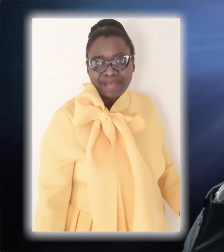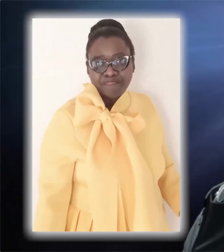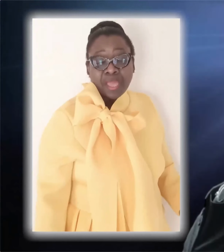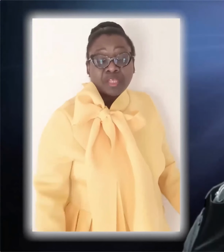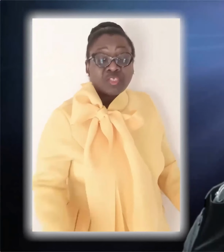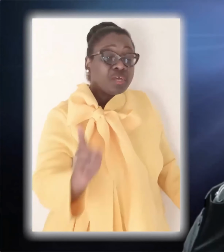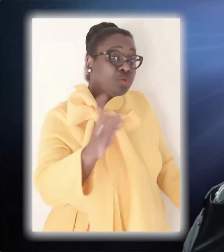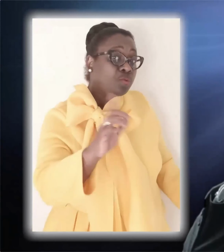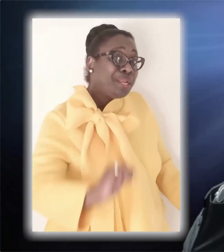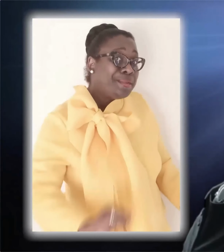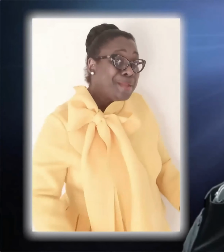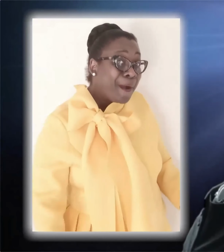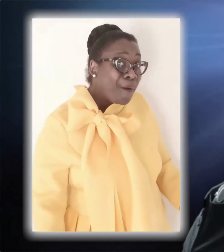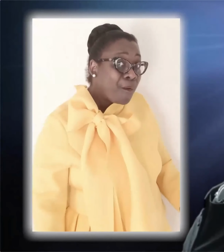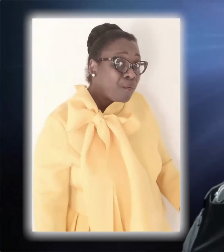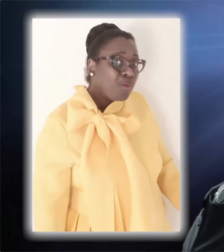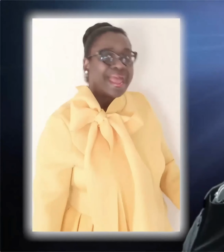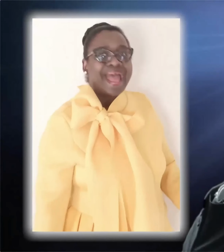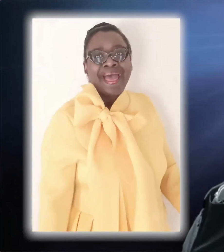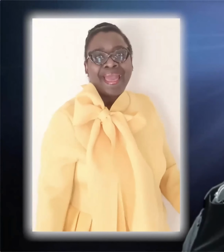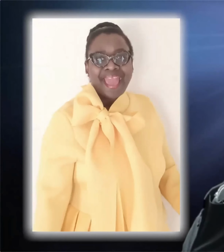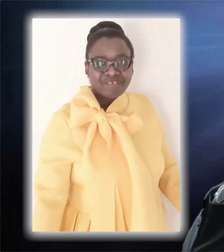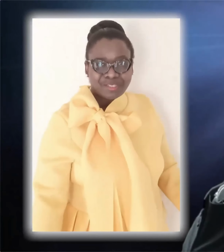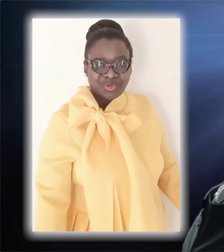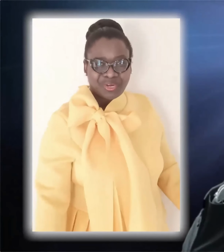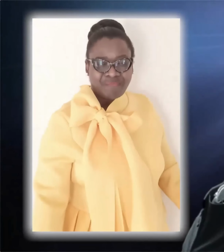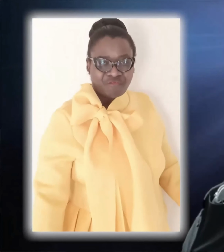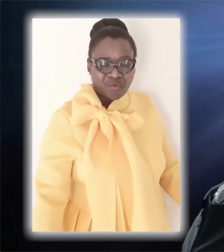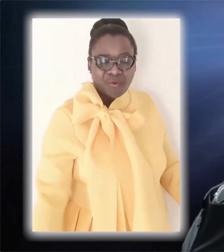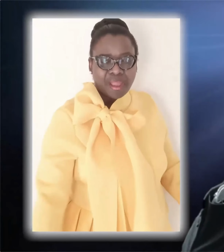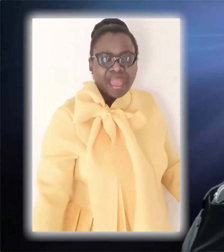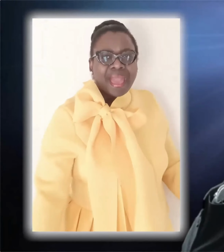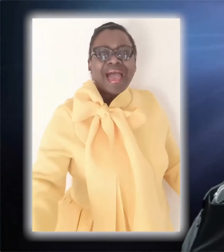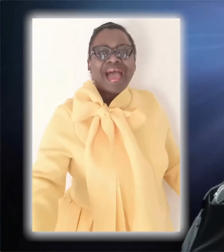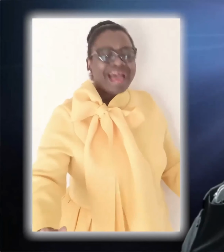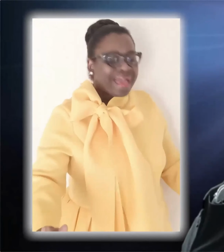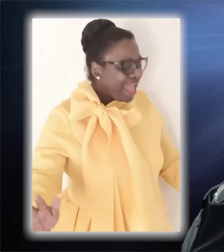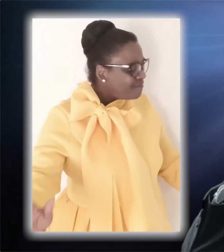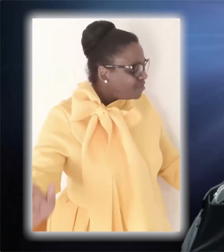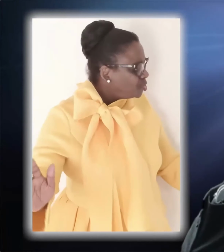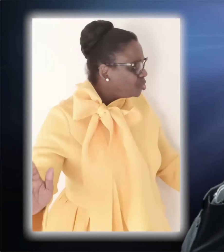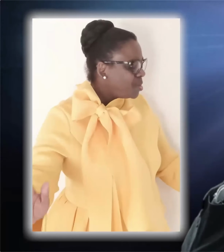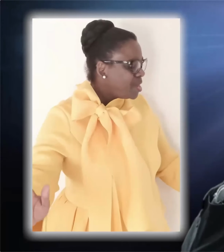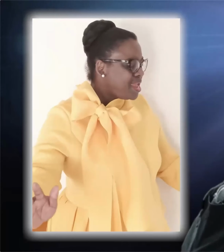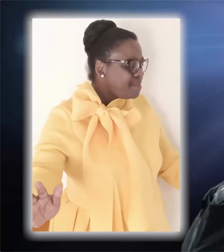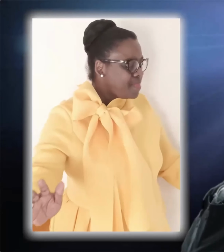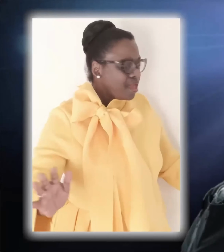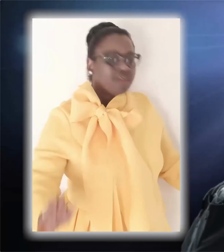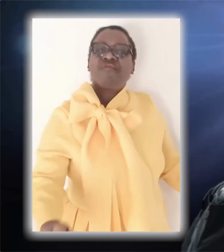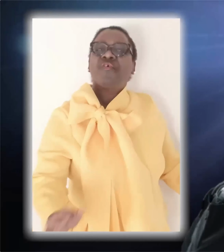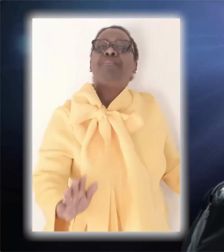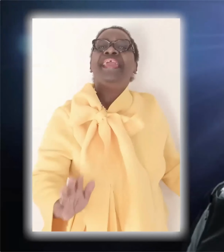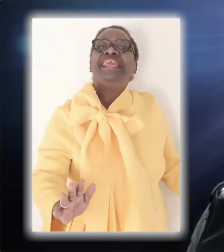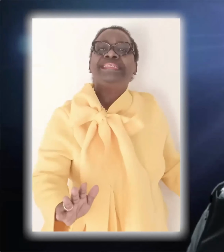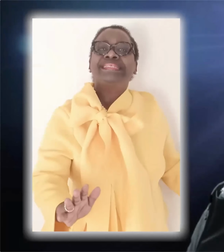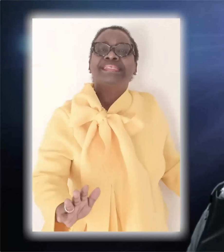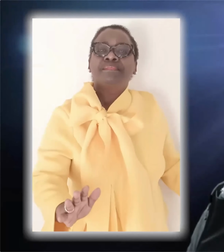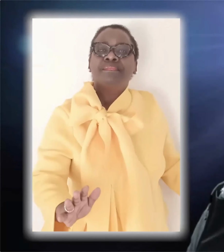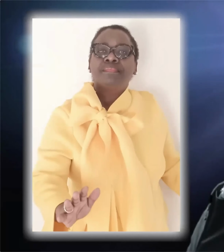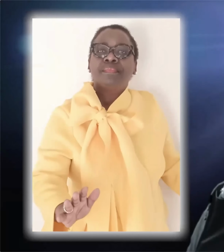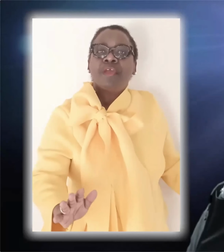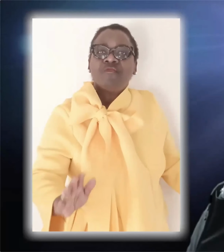University. So you want to know what I have a dream for? I have a dream for